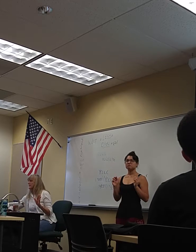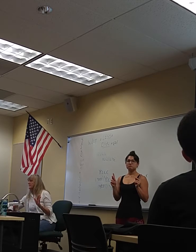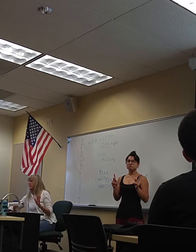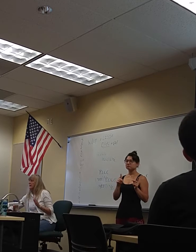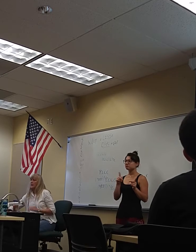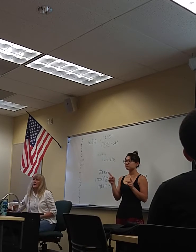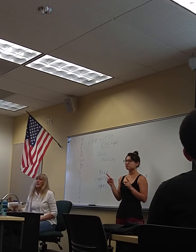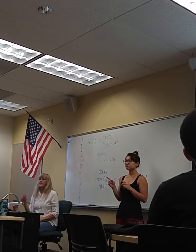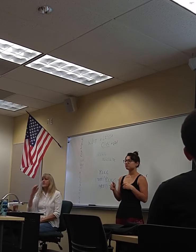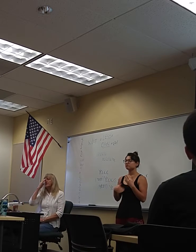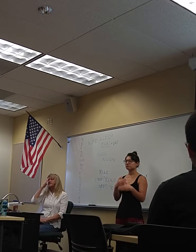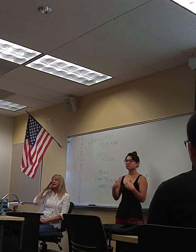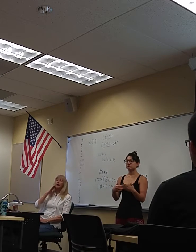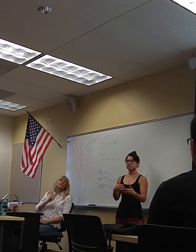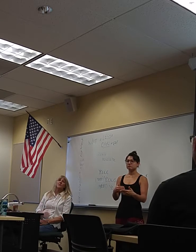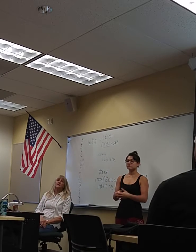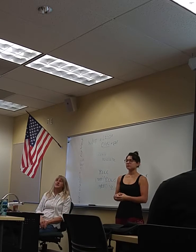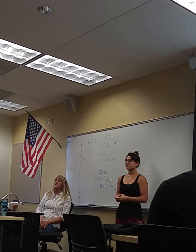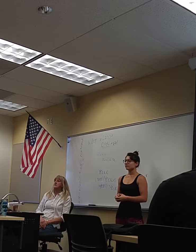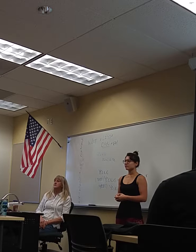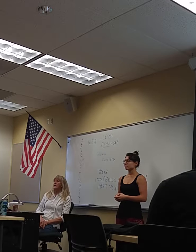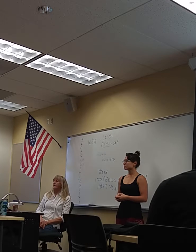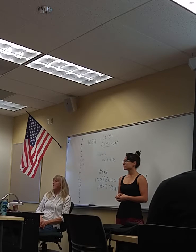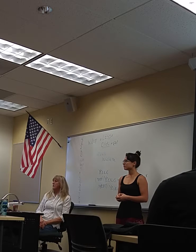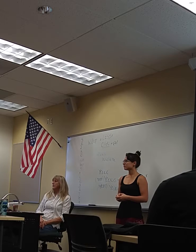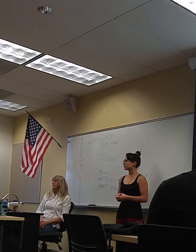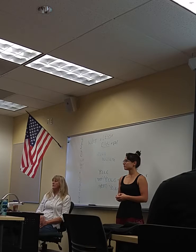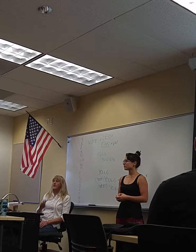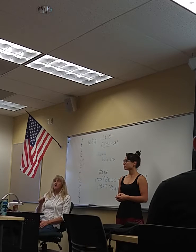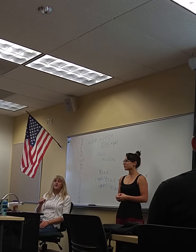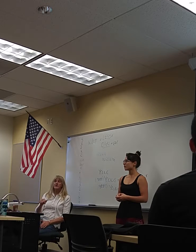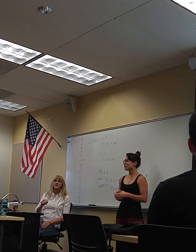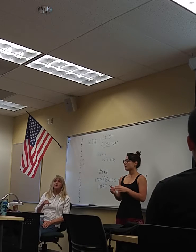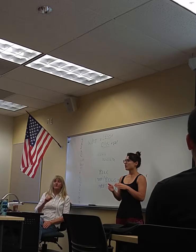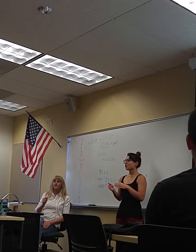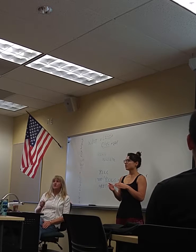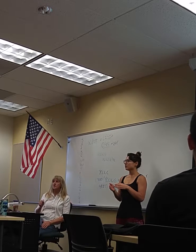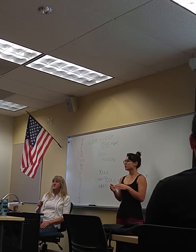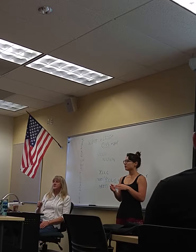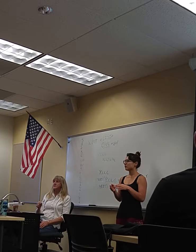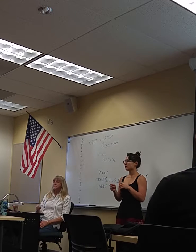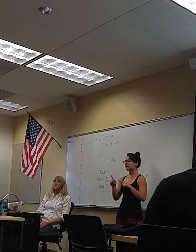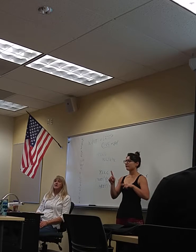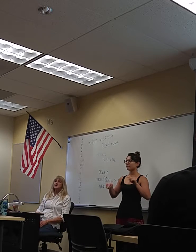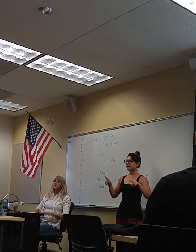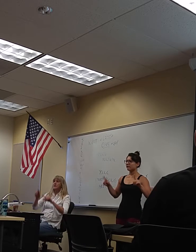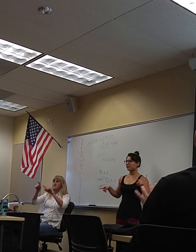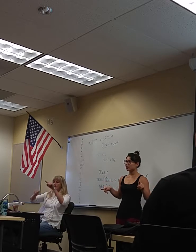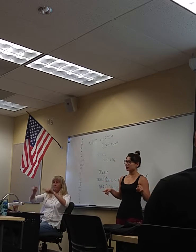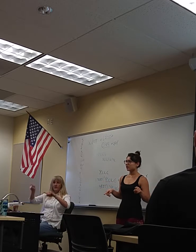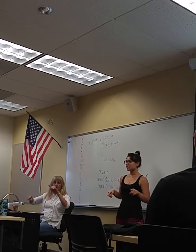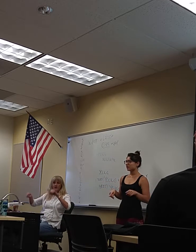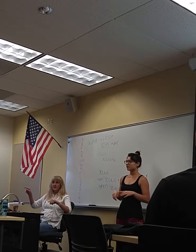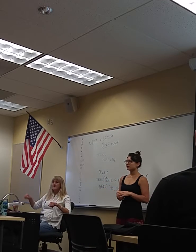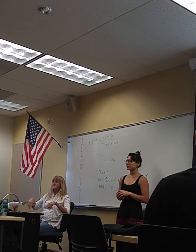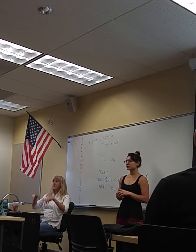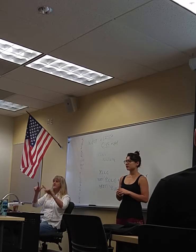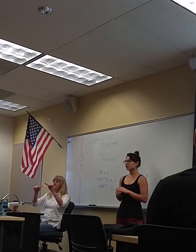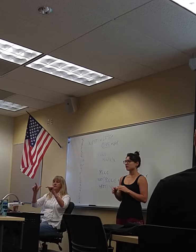on. There's a couple ways that you can sign very or various or diverse. So you can sign various. I've seen people